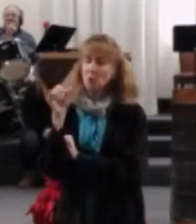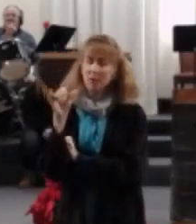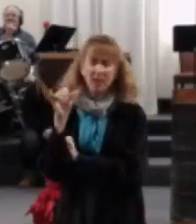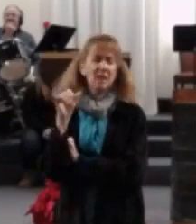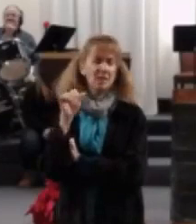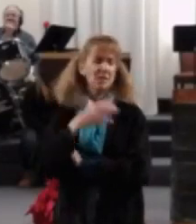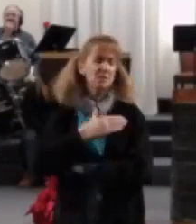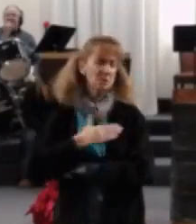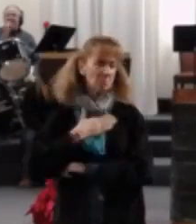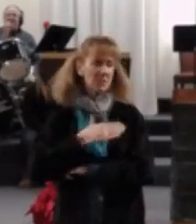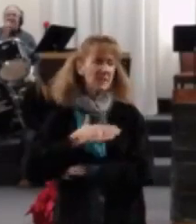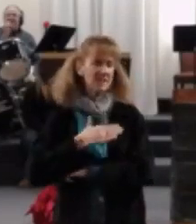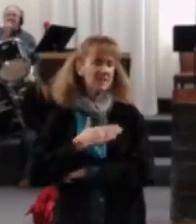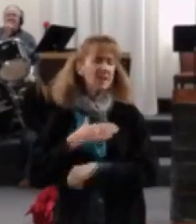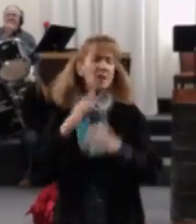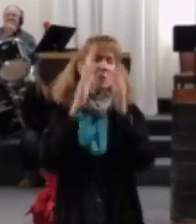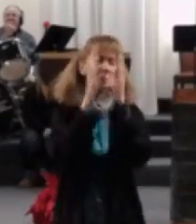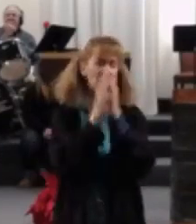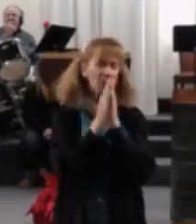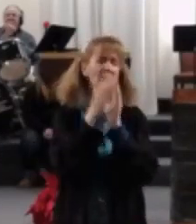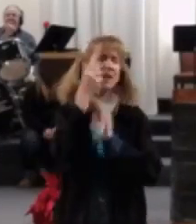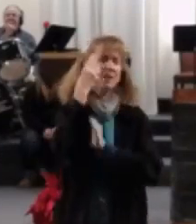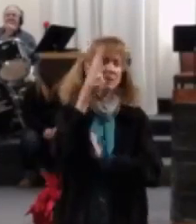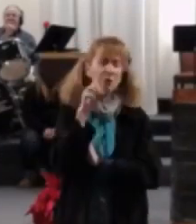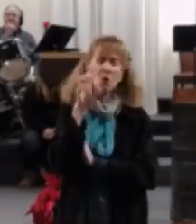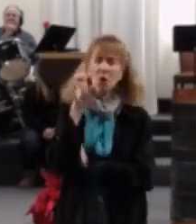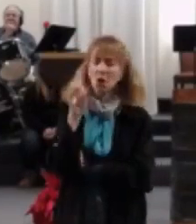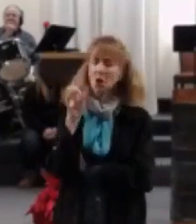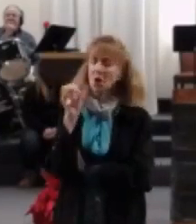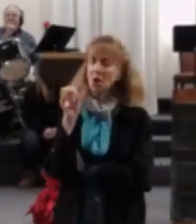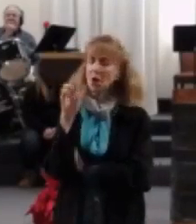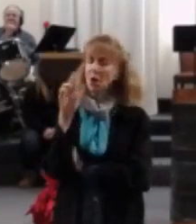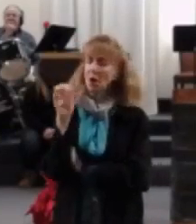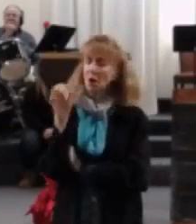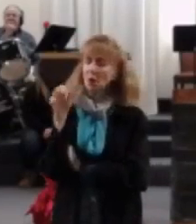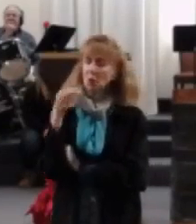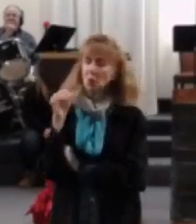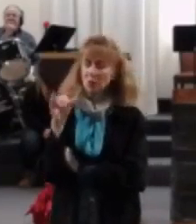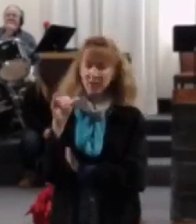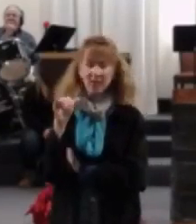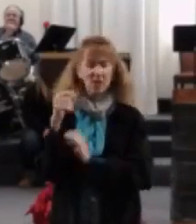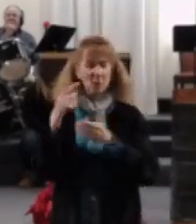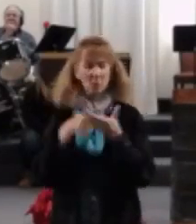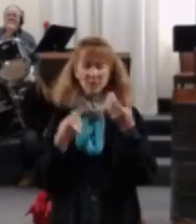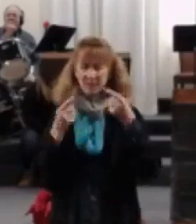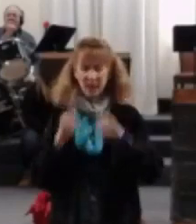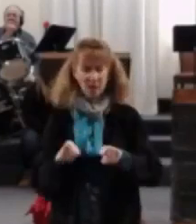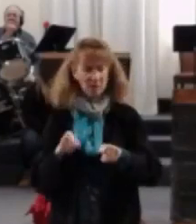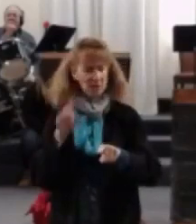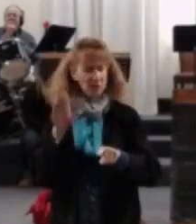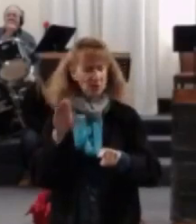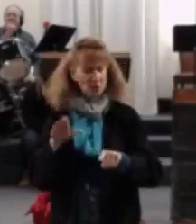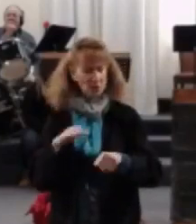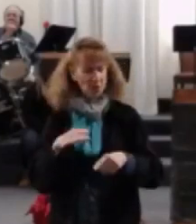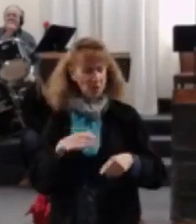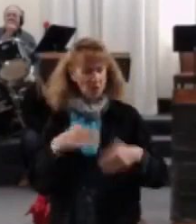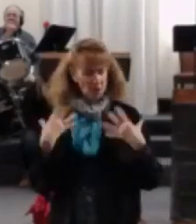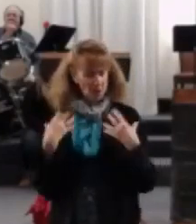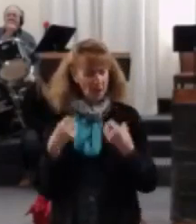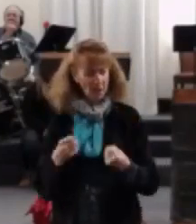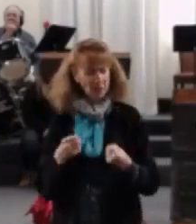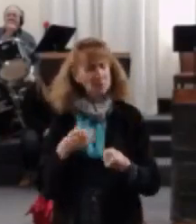to, her doctors to figure out what is bothering her and what's taking her down. Thank